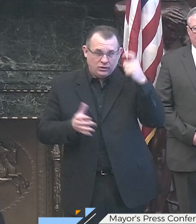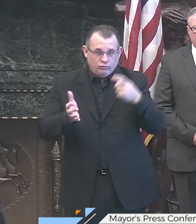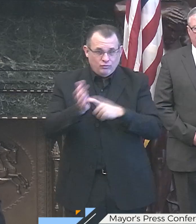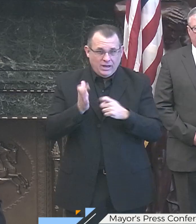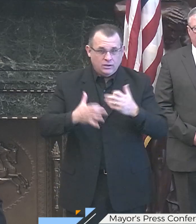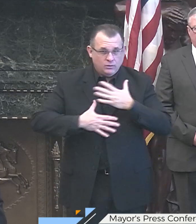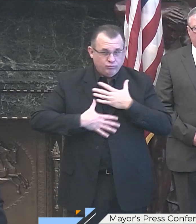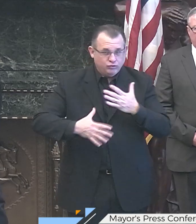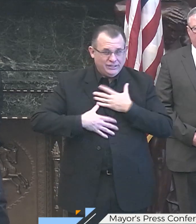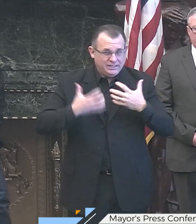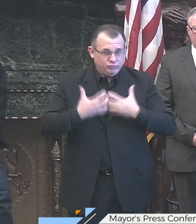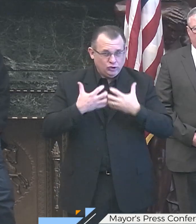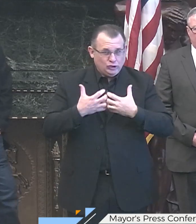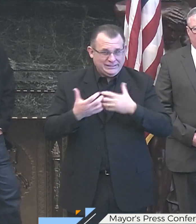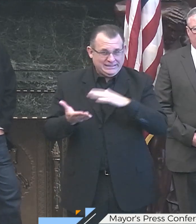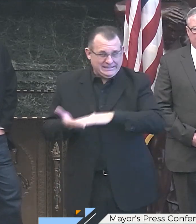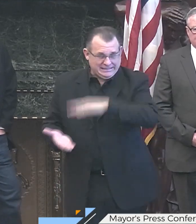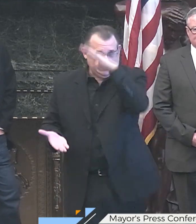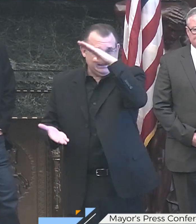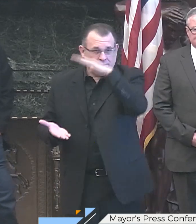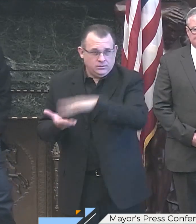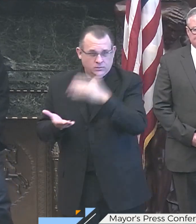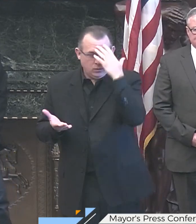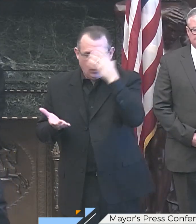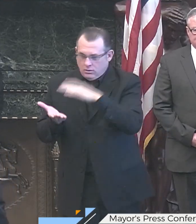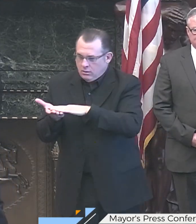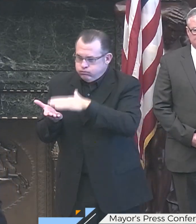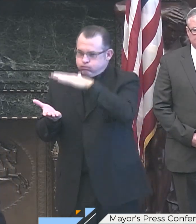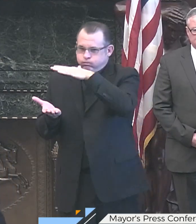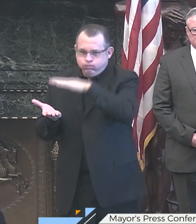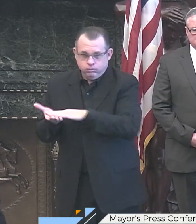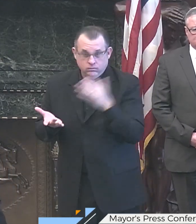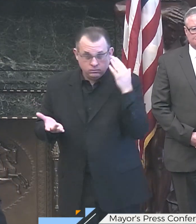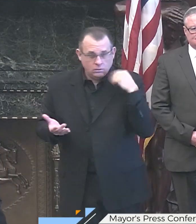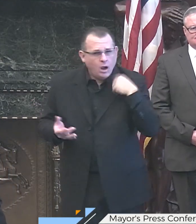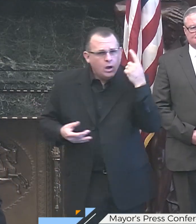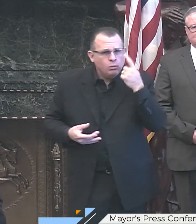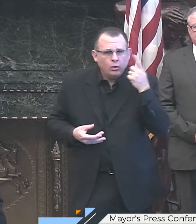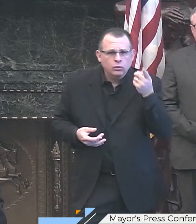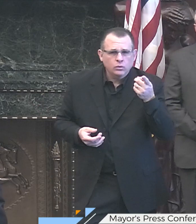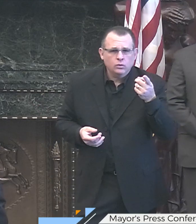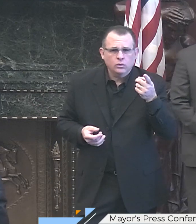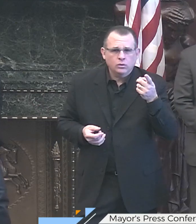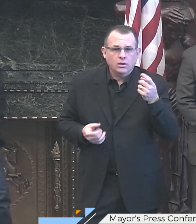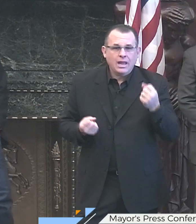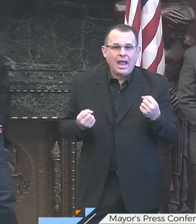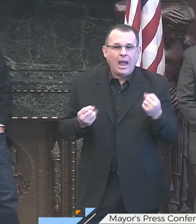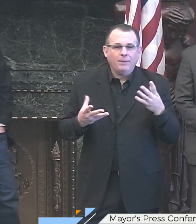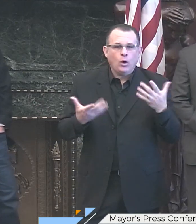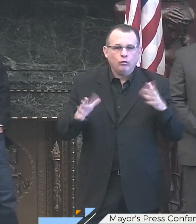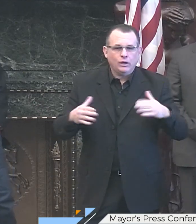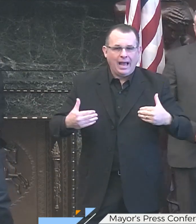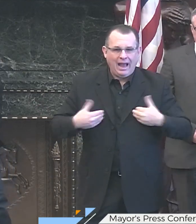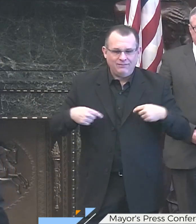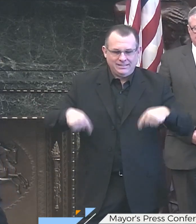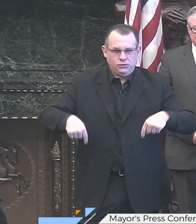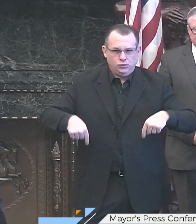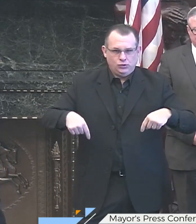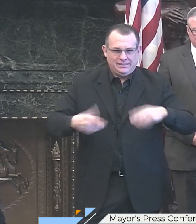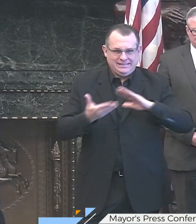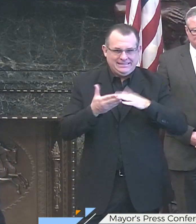be required in Philadelphia, and how many are on hand in city hospitals and with the city?